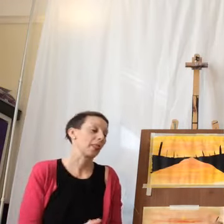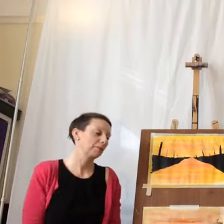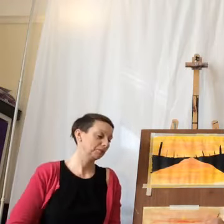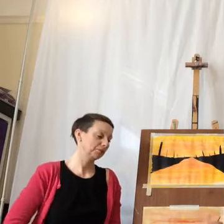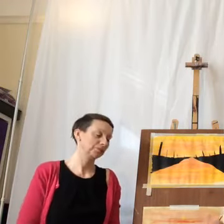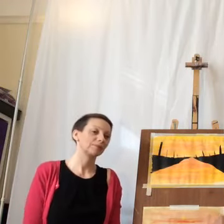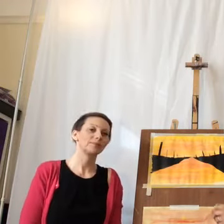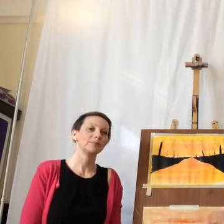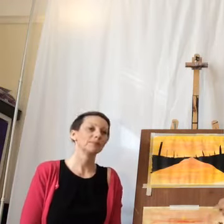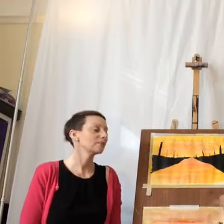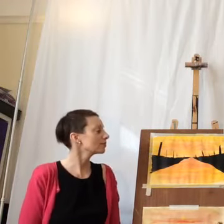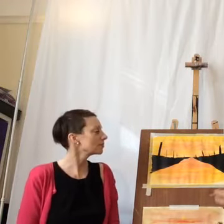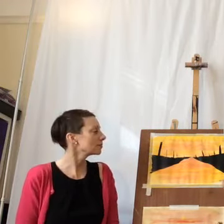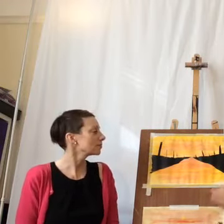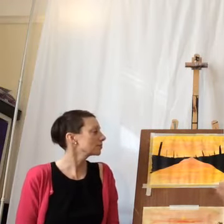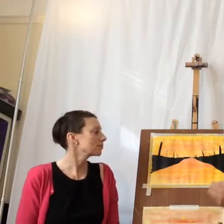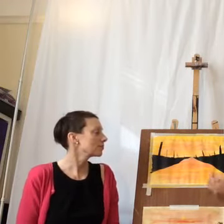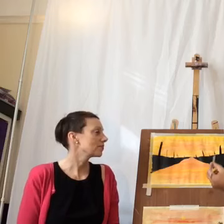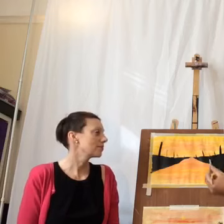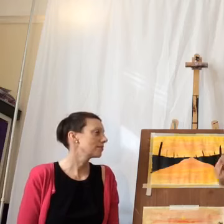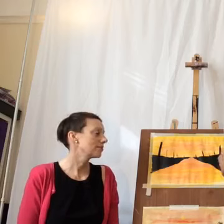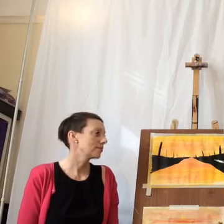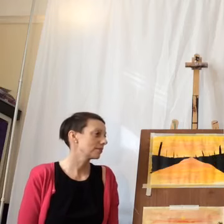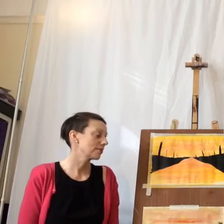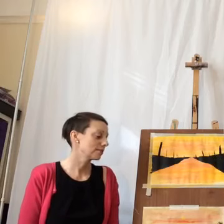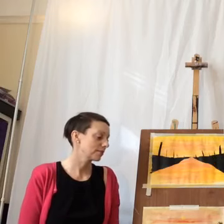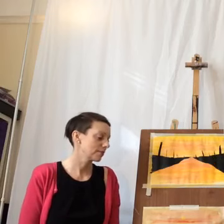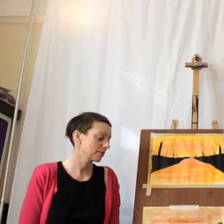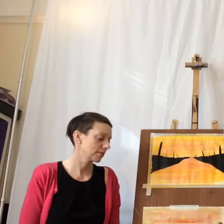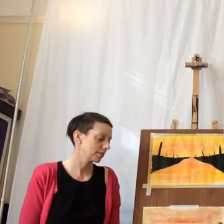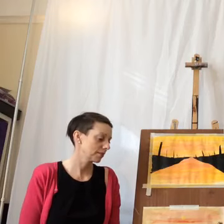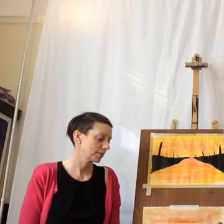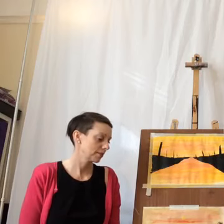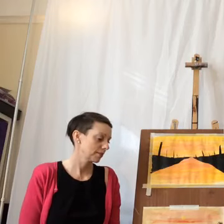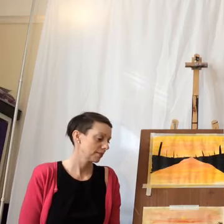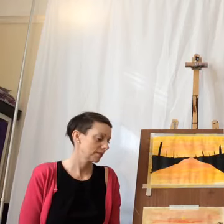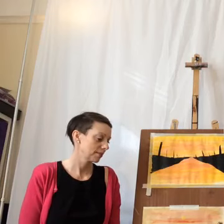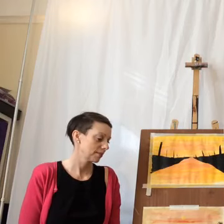Ross, with the fantastic hair. What I'm going to do